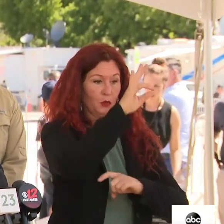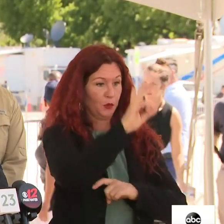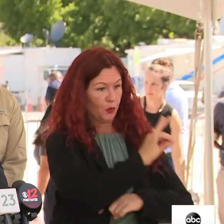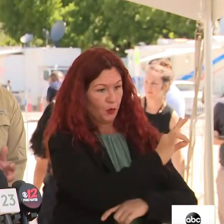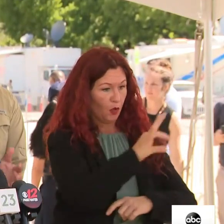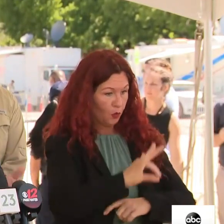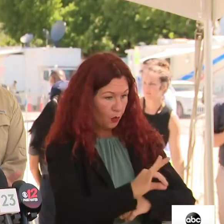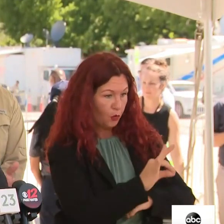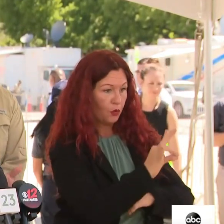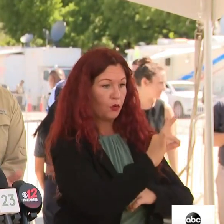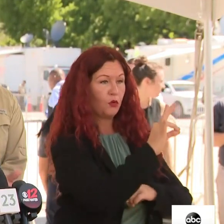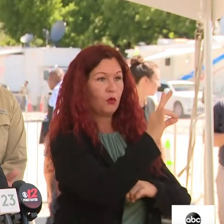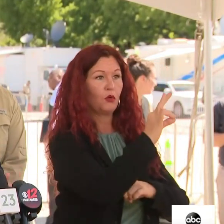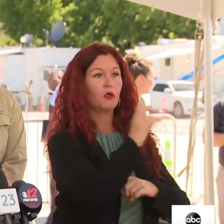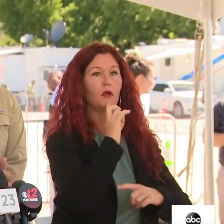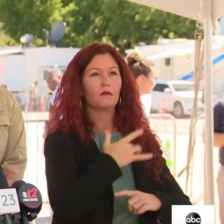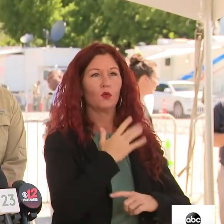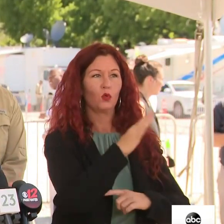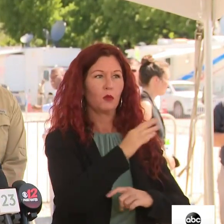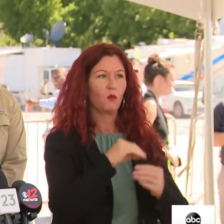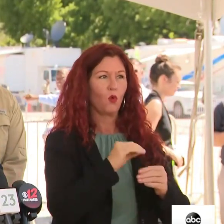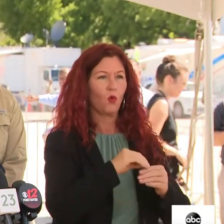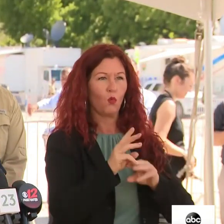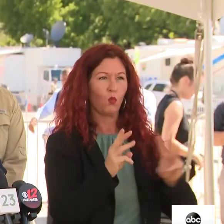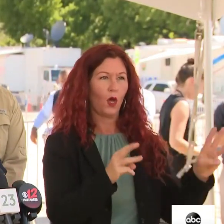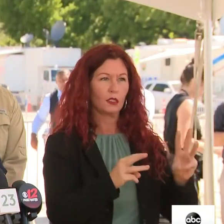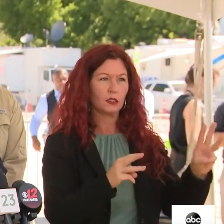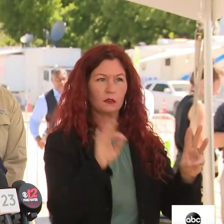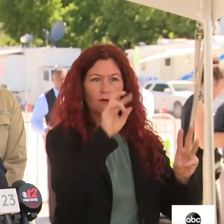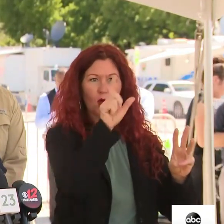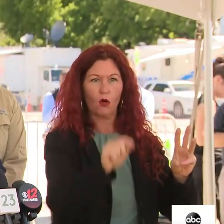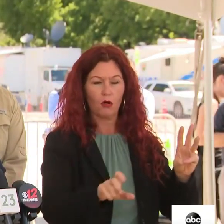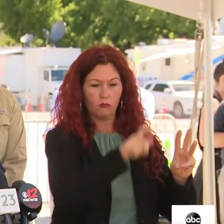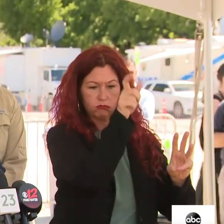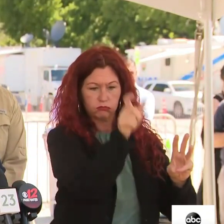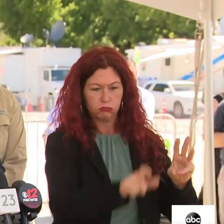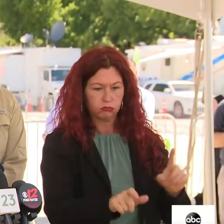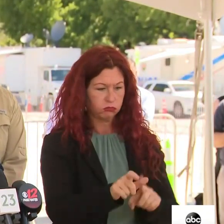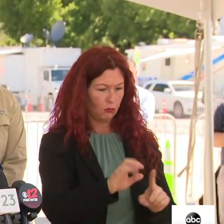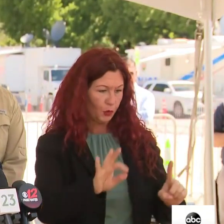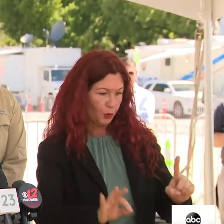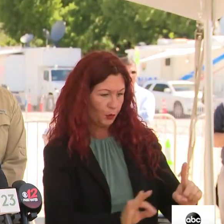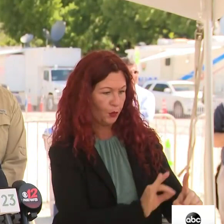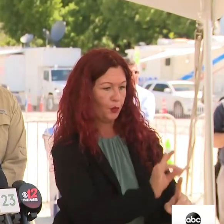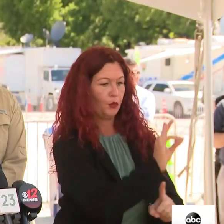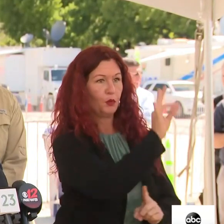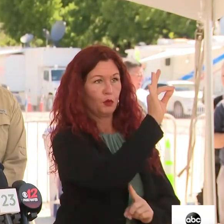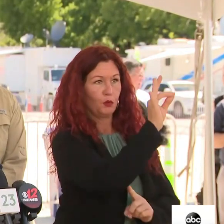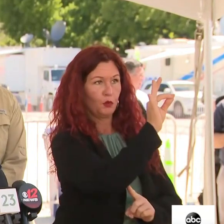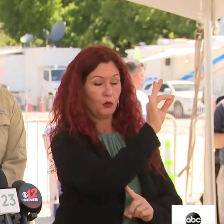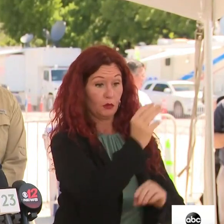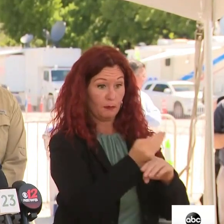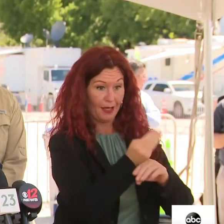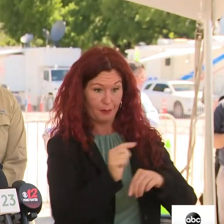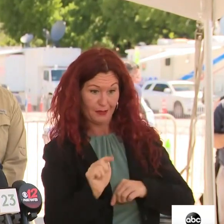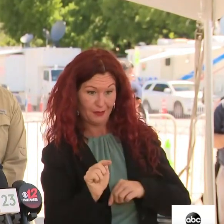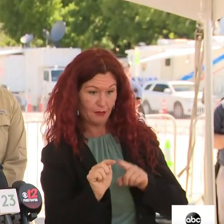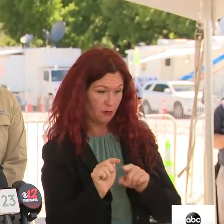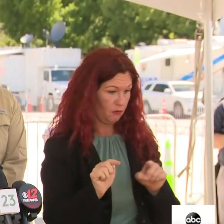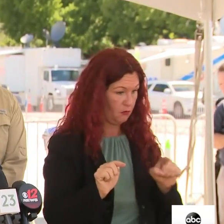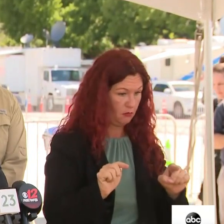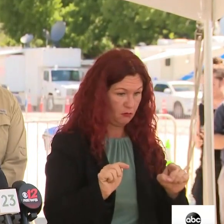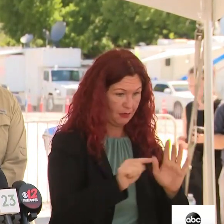now looking to be on the west side of Florida. And so we obviously do what we do when it comes